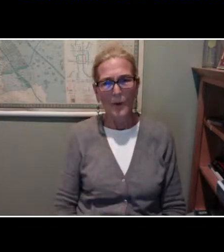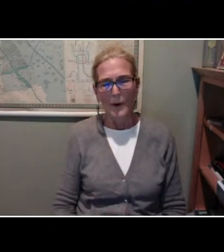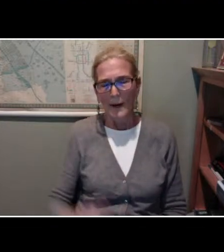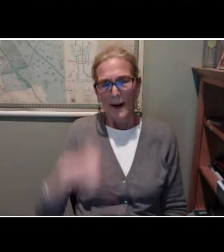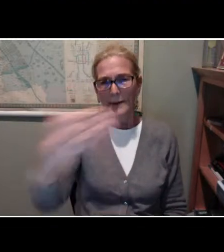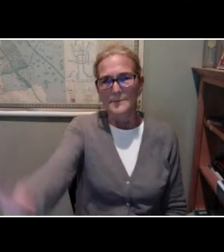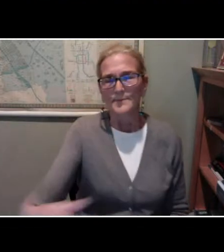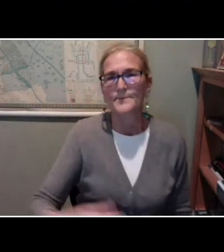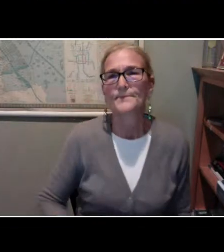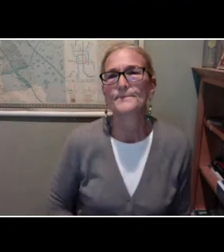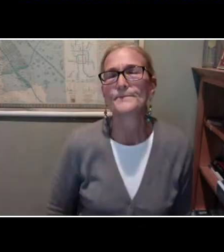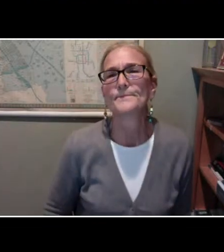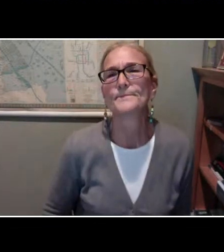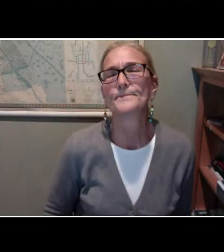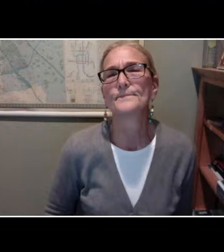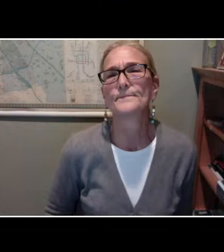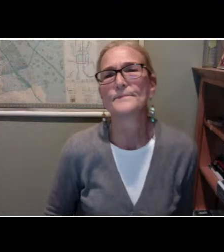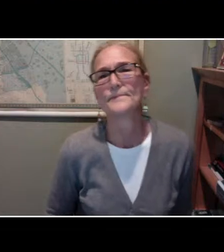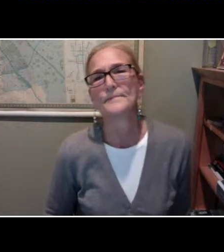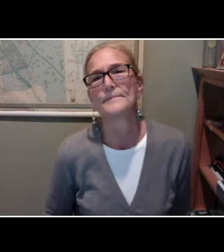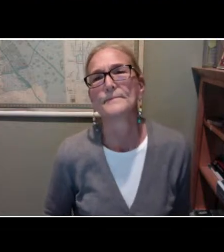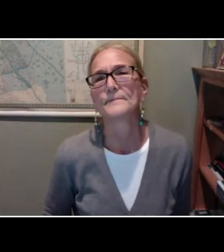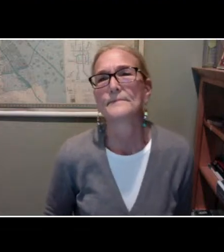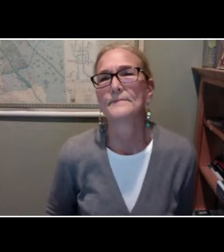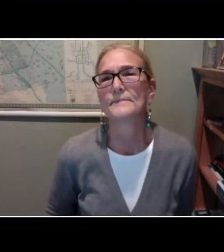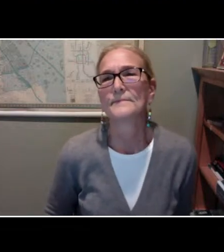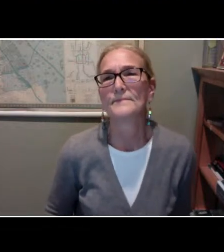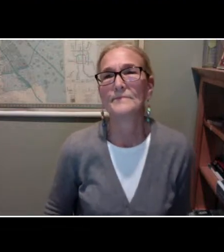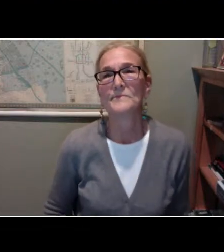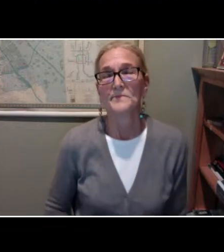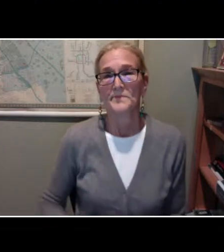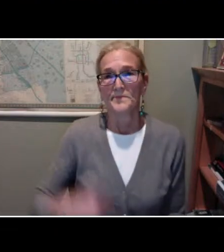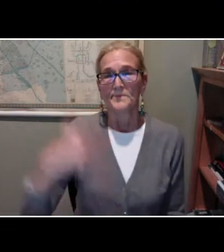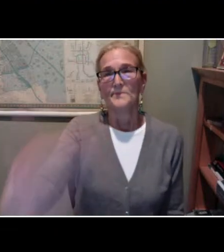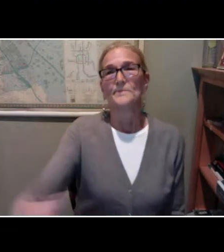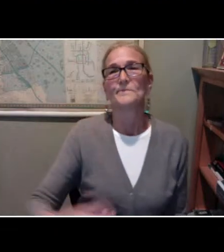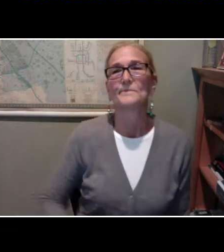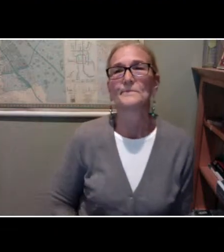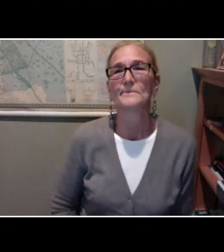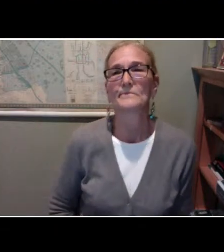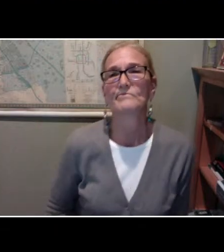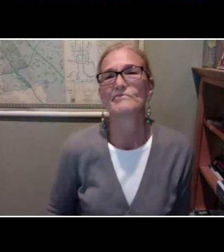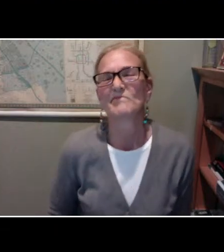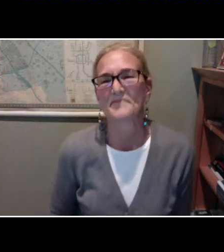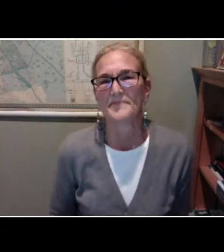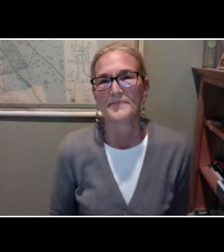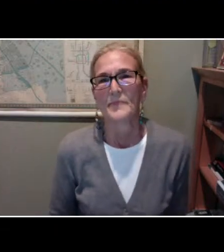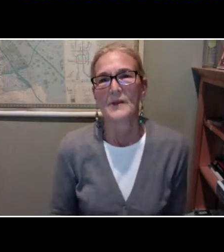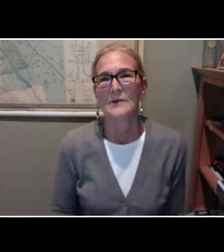but completely not in practice. I don't see this being practiced.